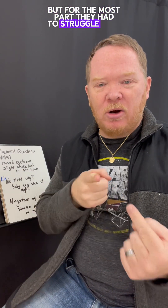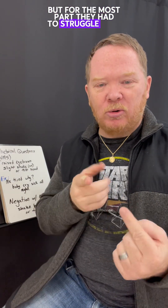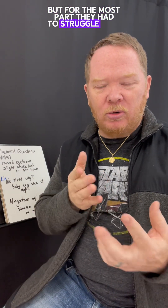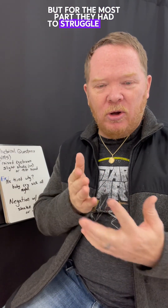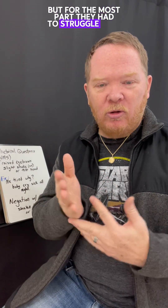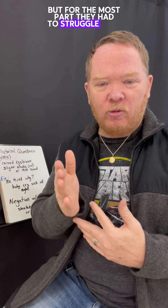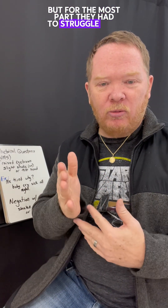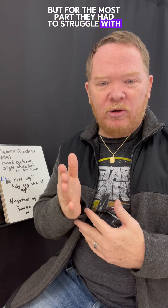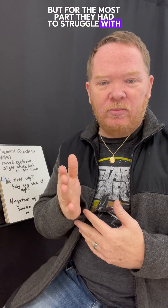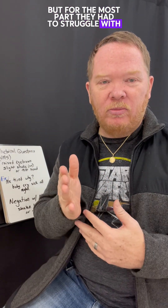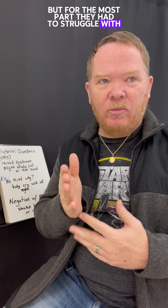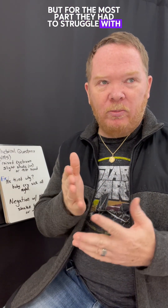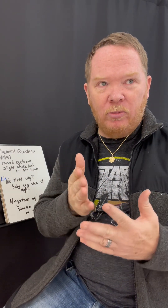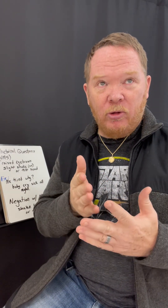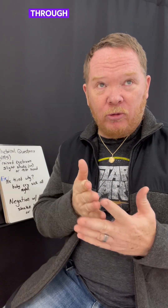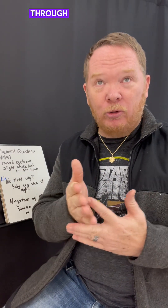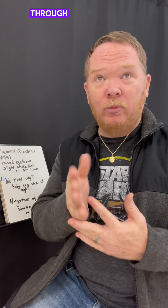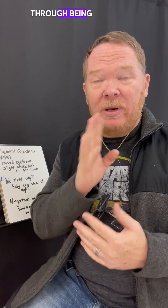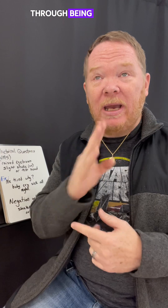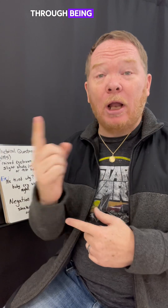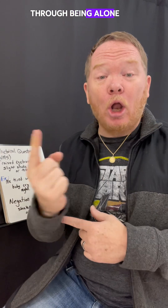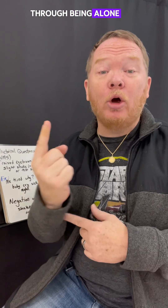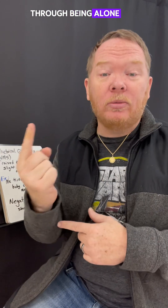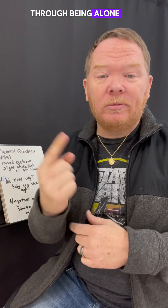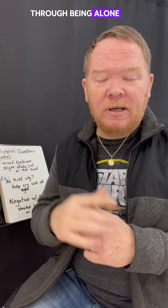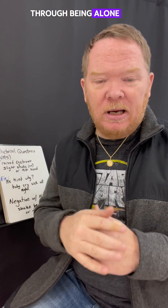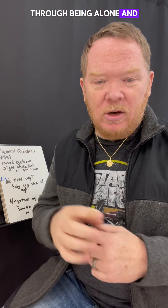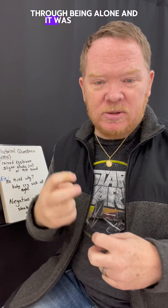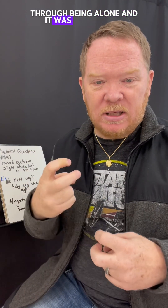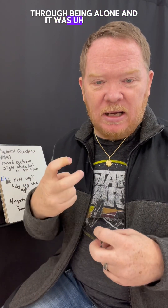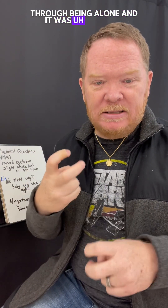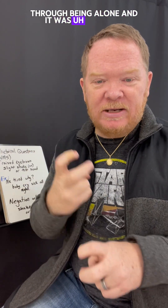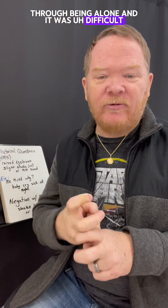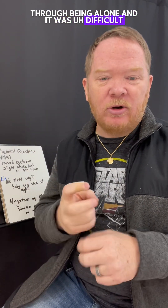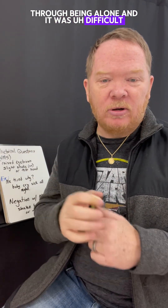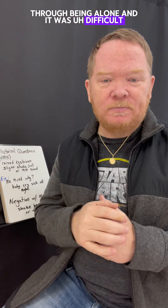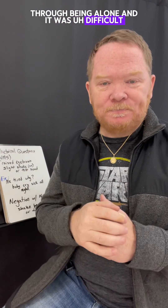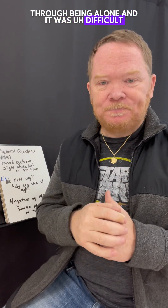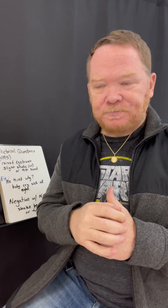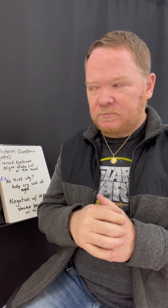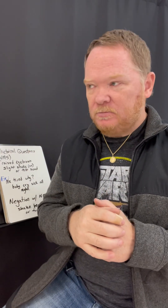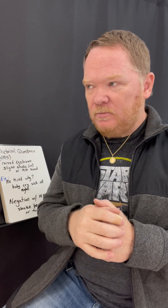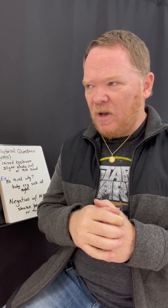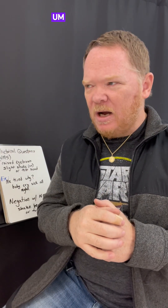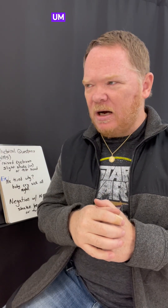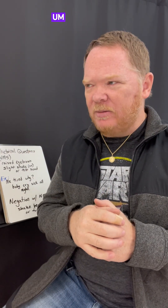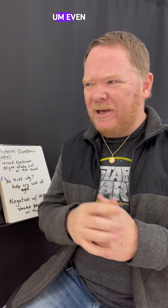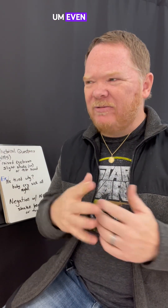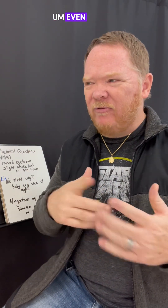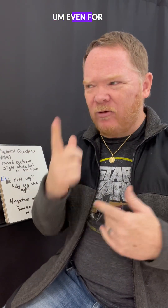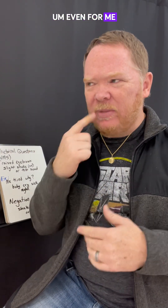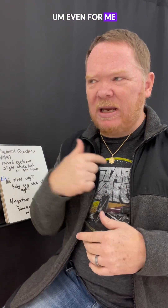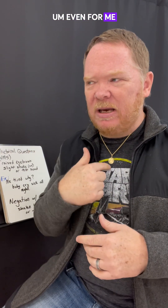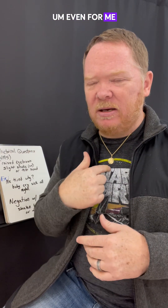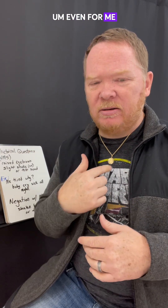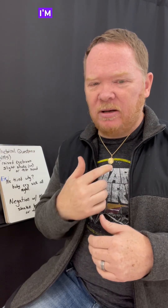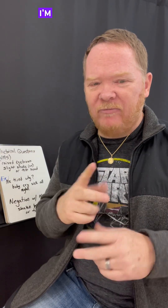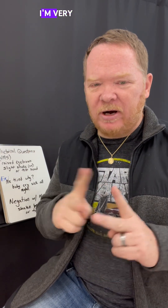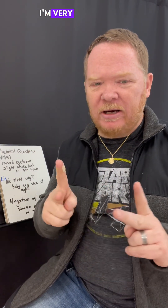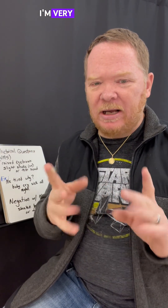struggle through being alone, and it was difficult. Even for me, I'm very